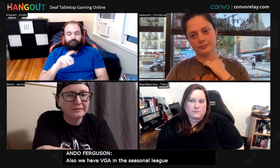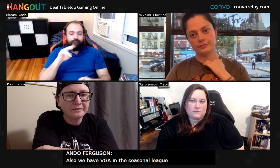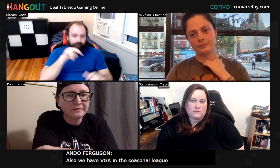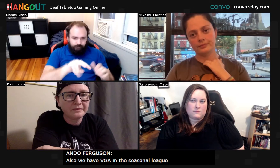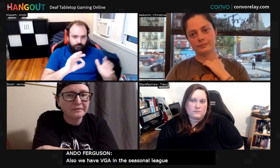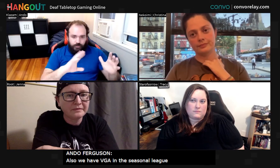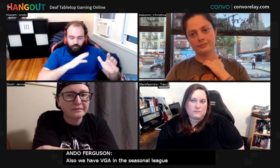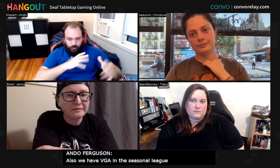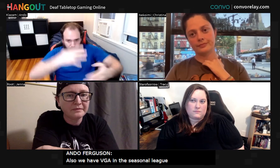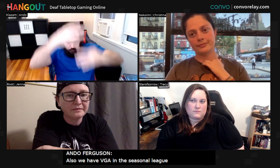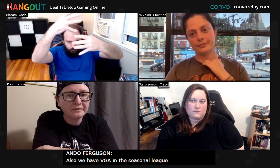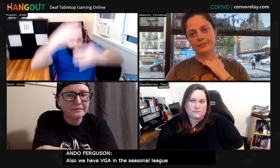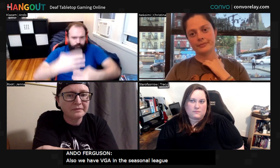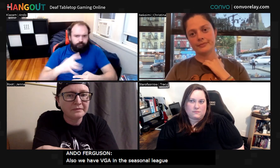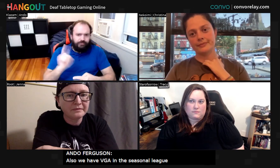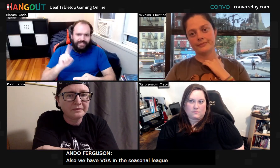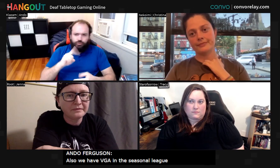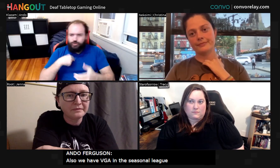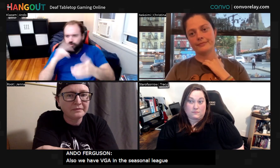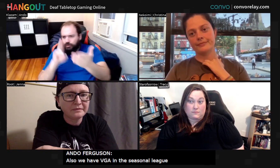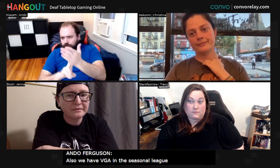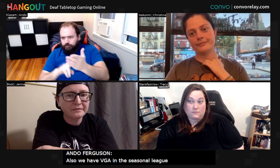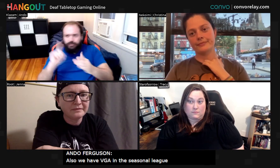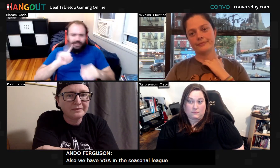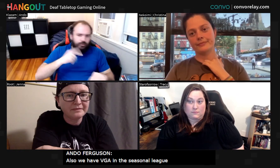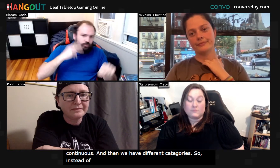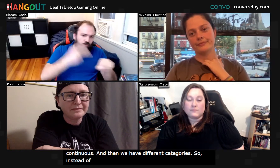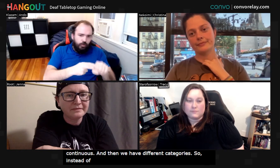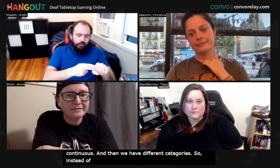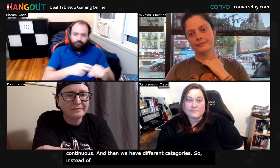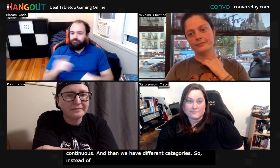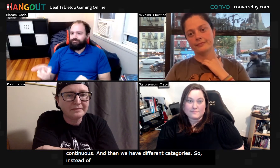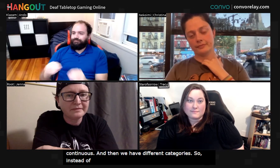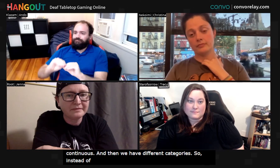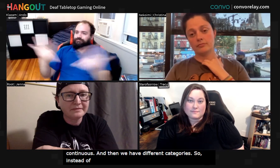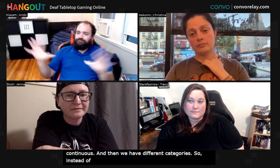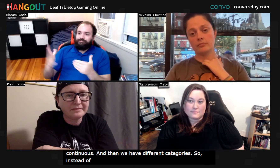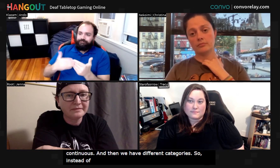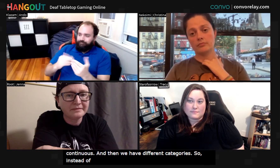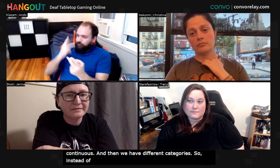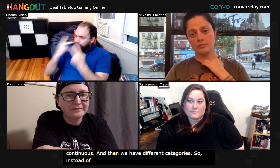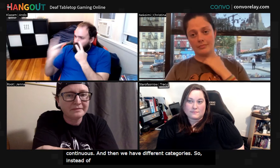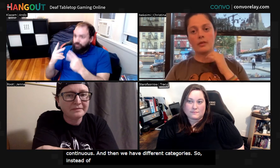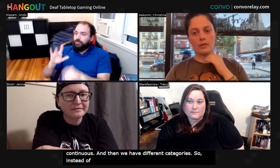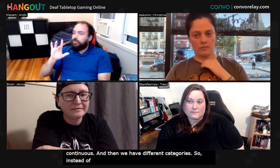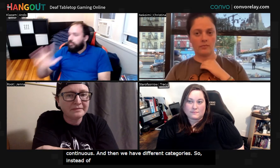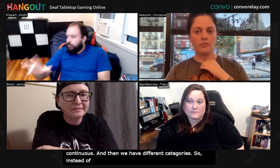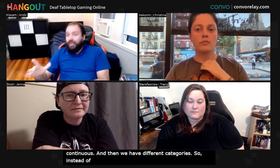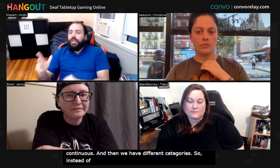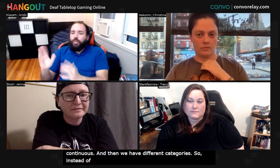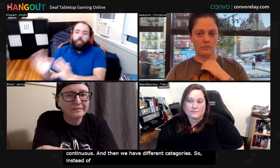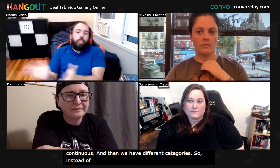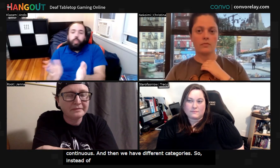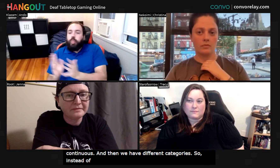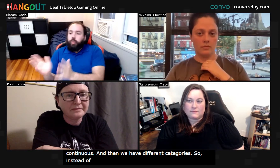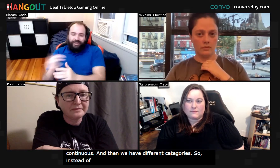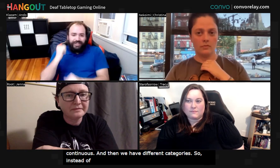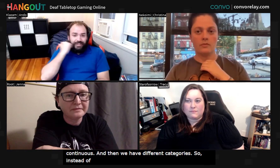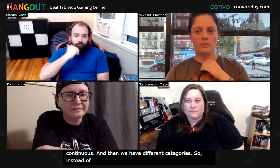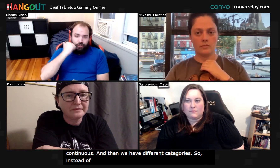of where we in Facebook and we can't find everything, where do I join? So this is very clear, very visual, easy, and then you could